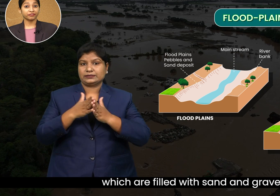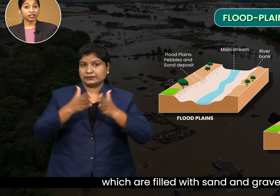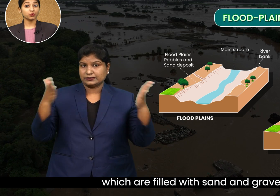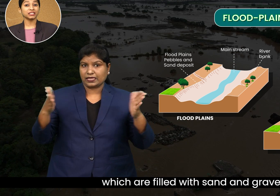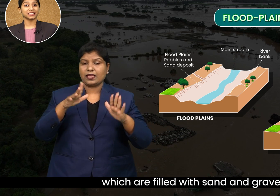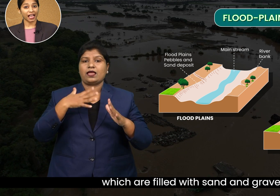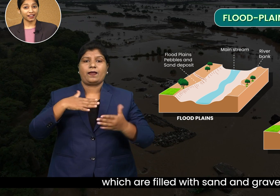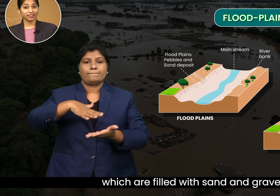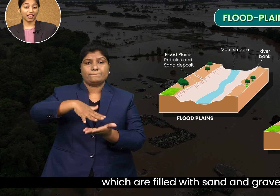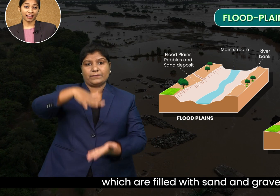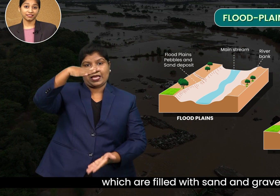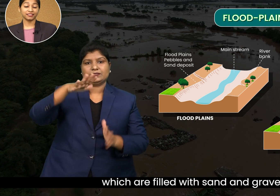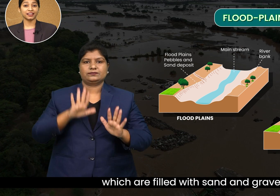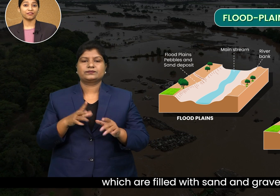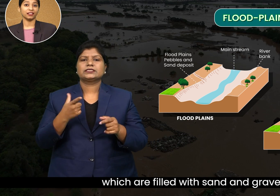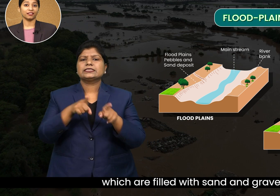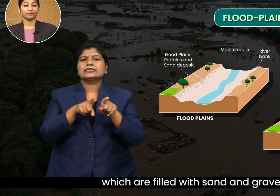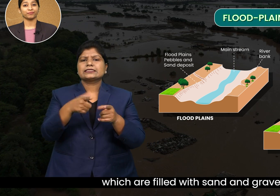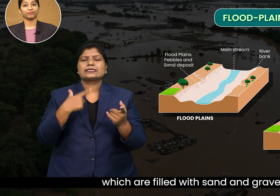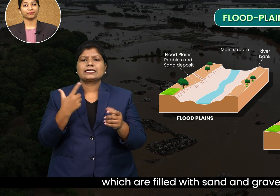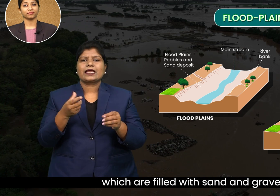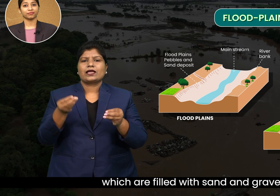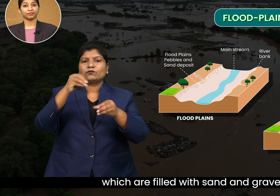are filled with sand and gravel.